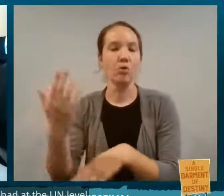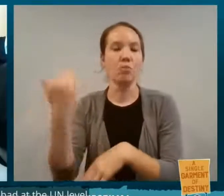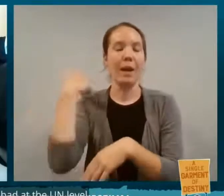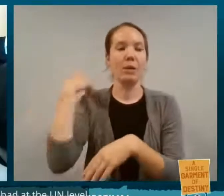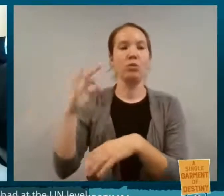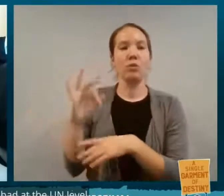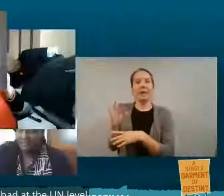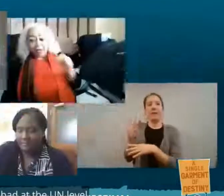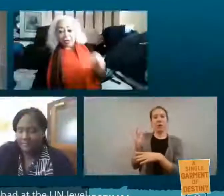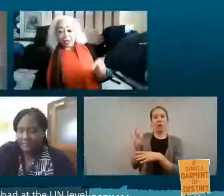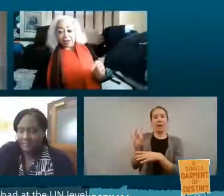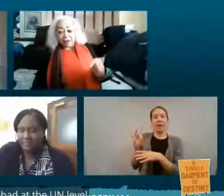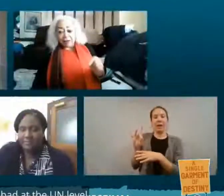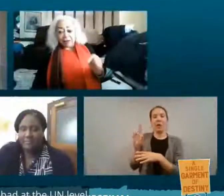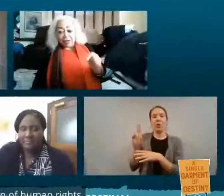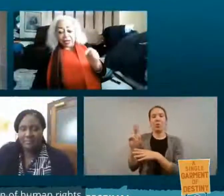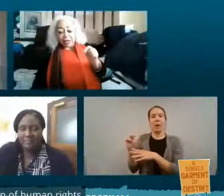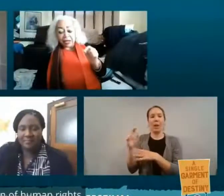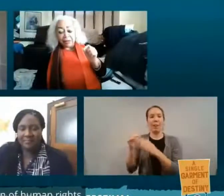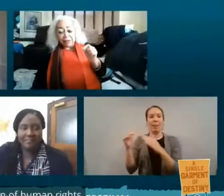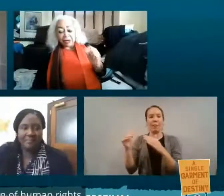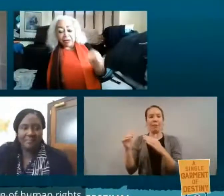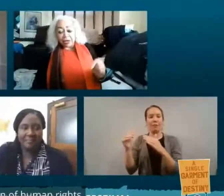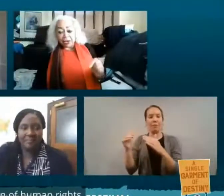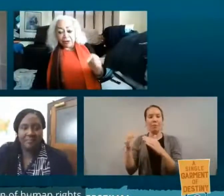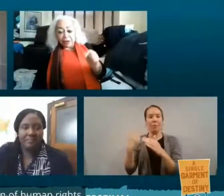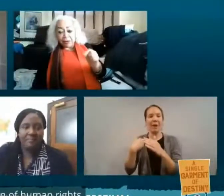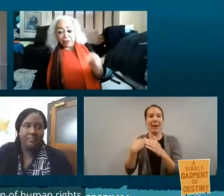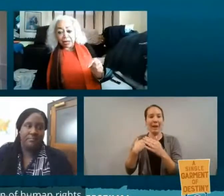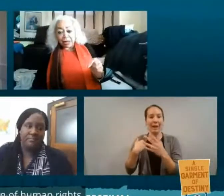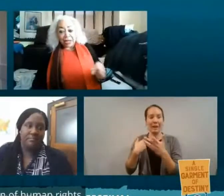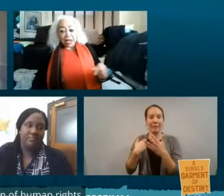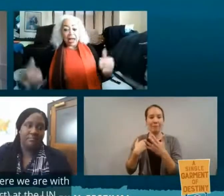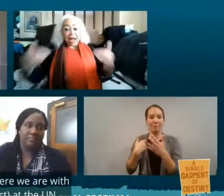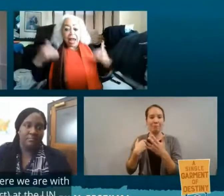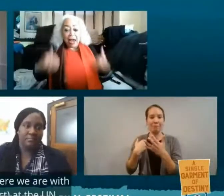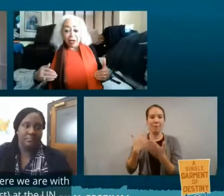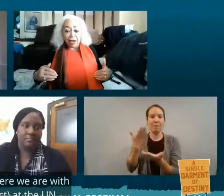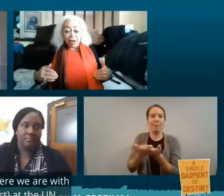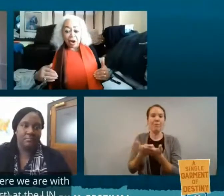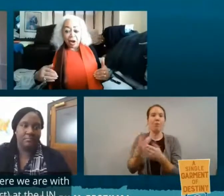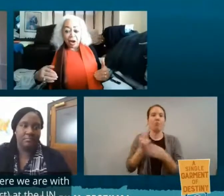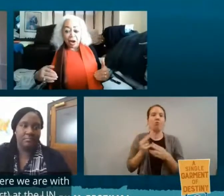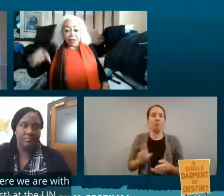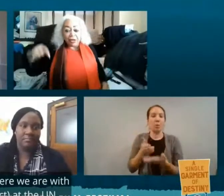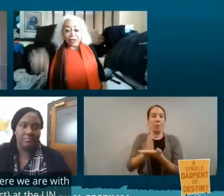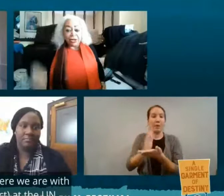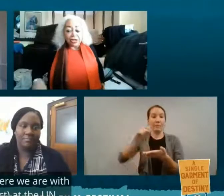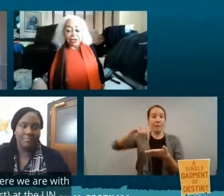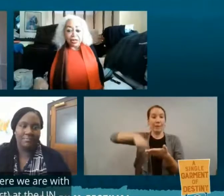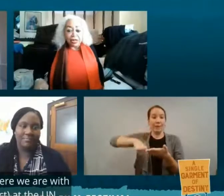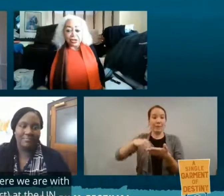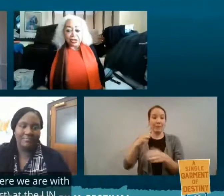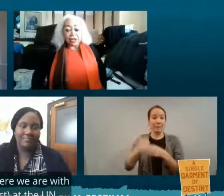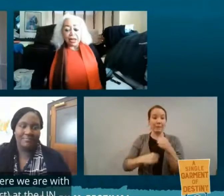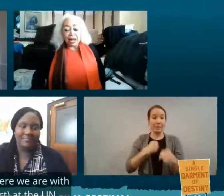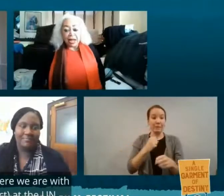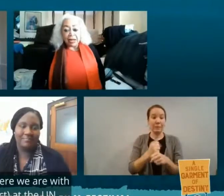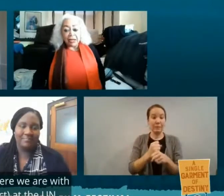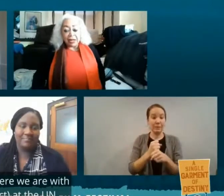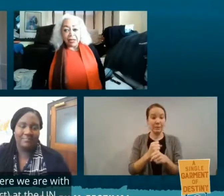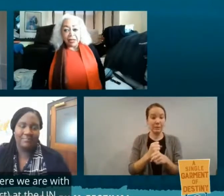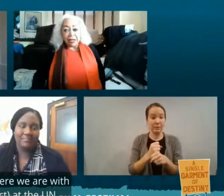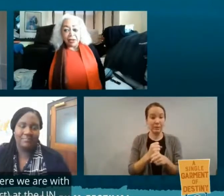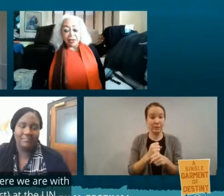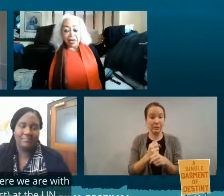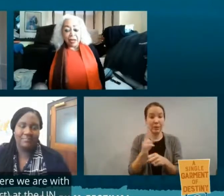first had at the UN level the Declaration of Human Rights. And now here we are with this year's session